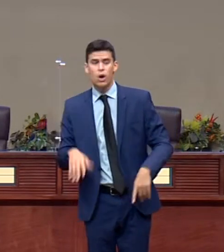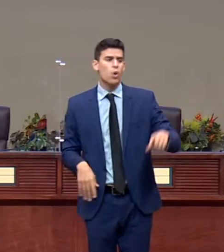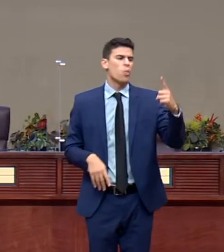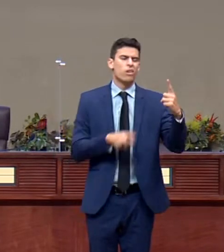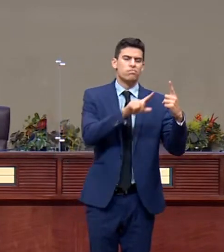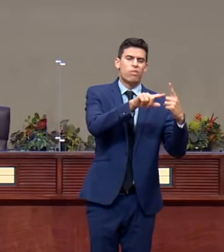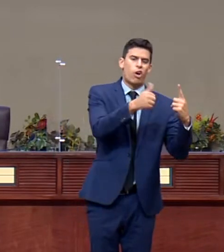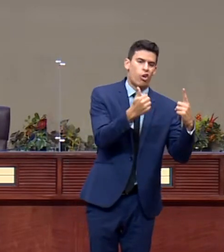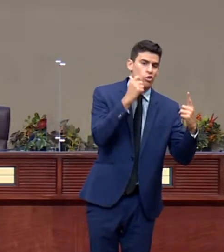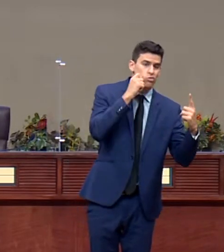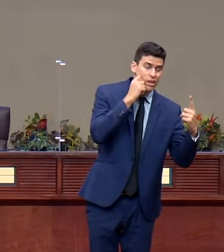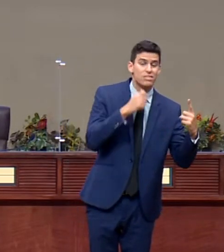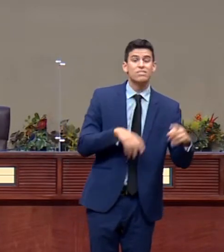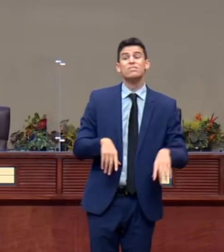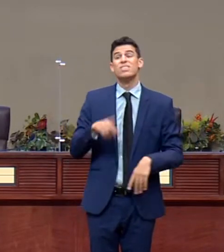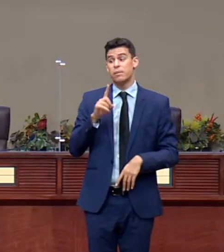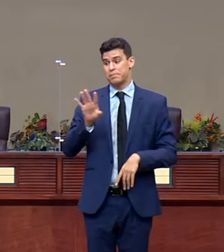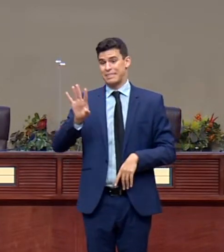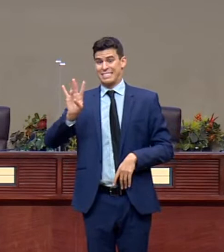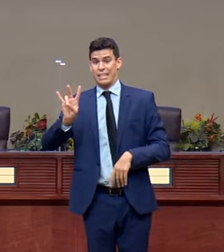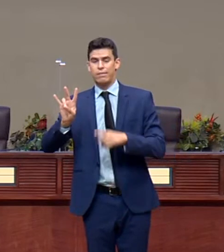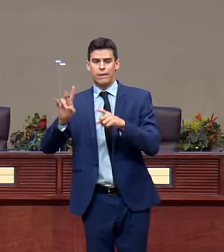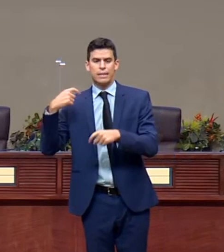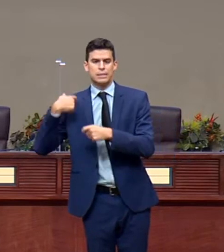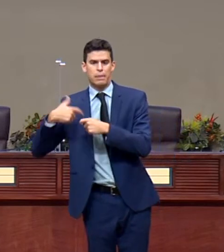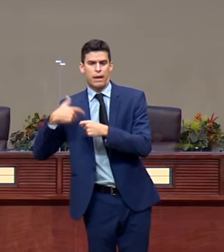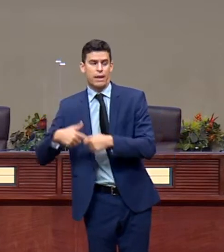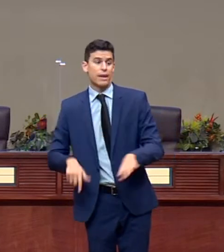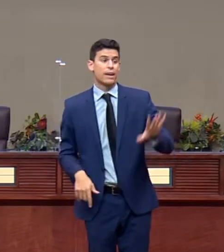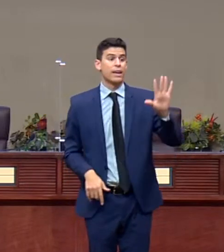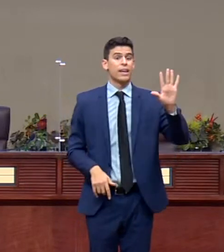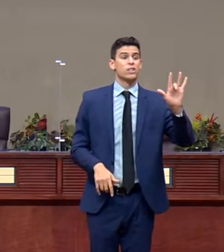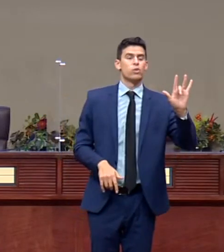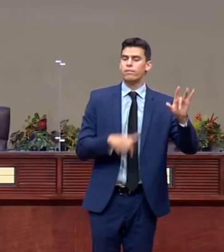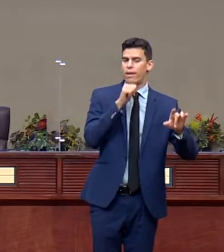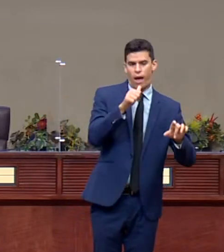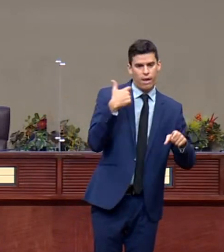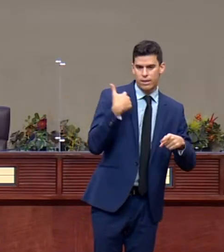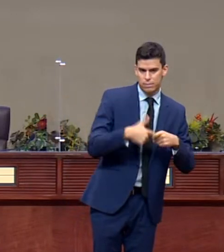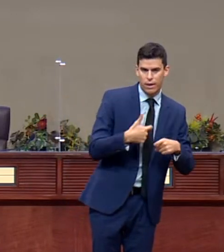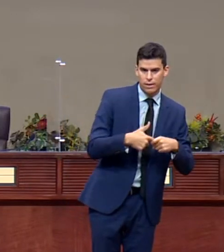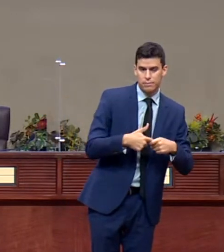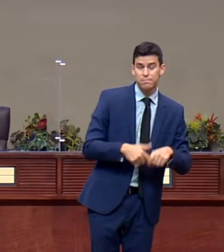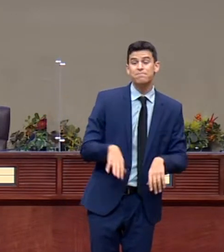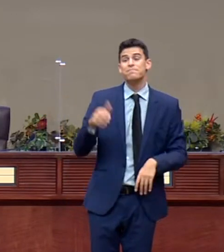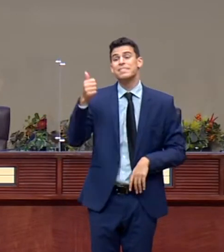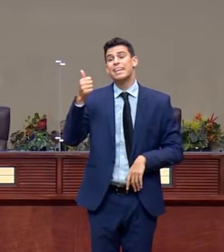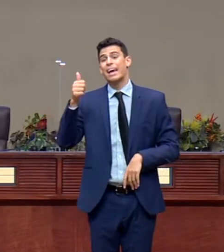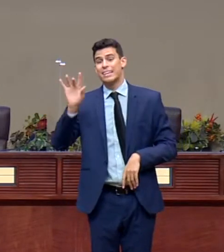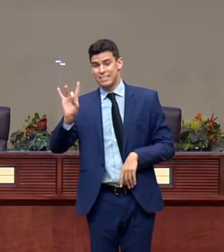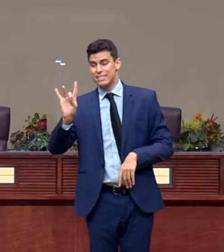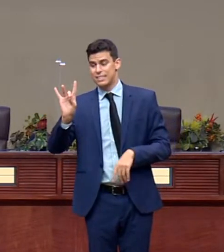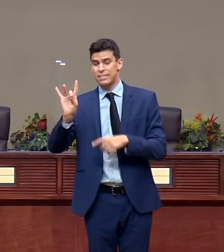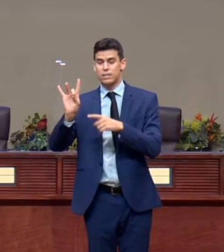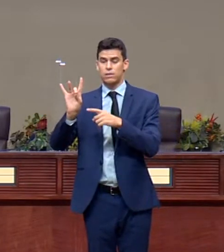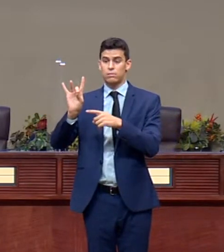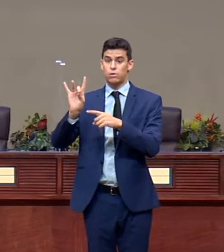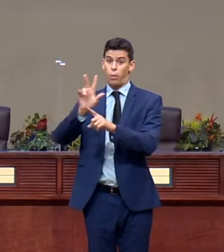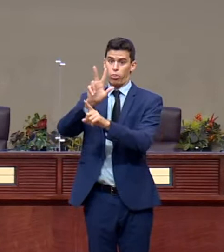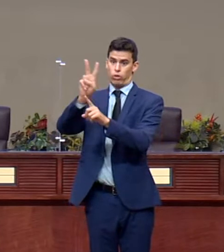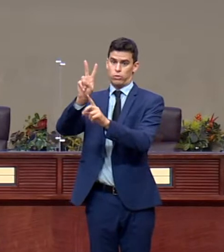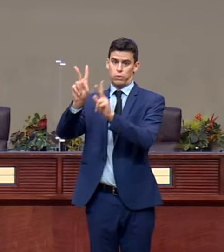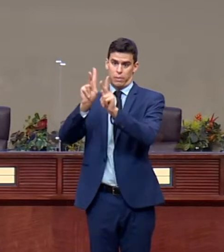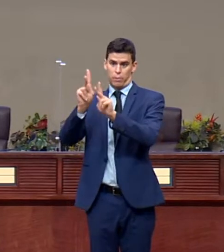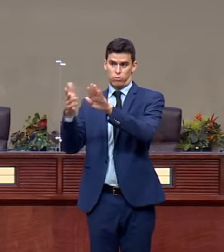race. For ethnicity, 7 Hispanic, and 25 non-Hispanic. 18 of those who